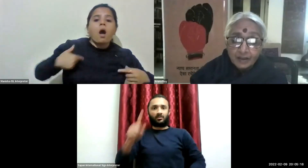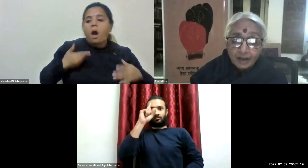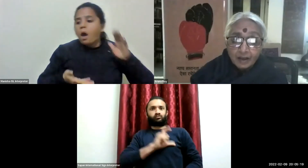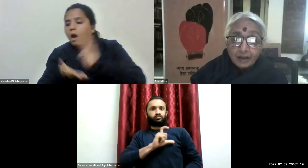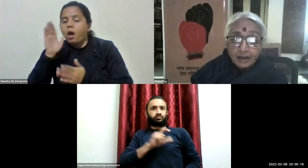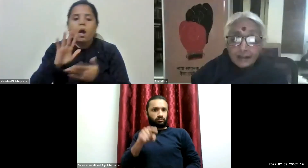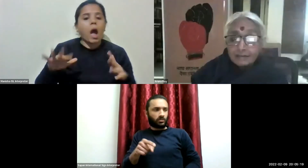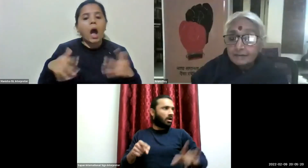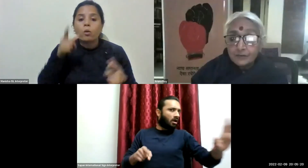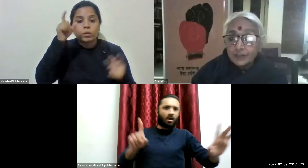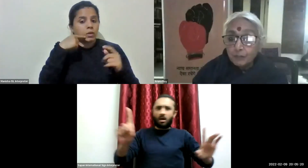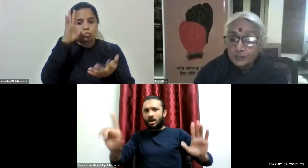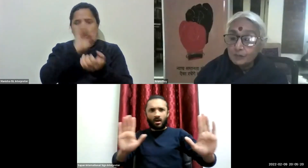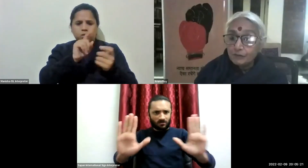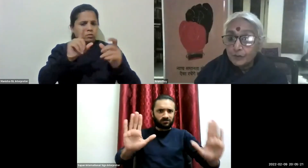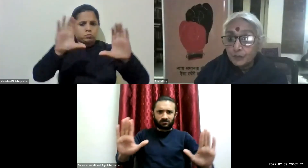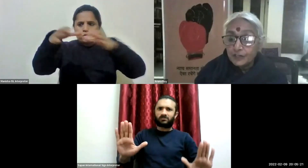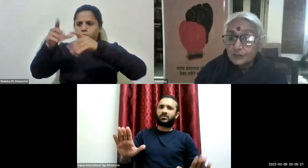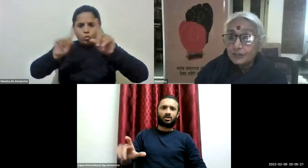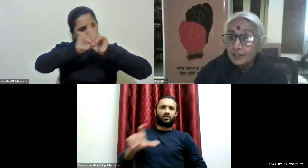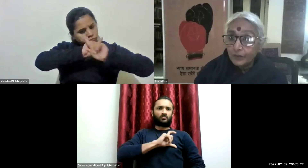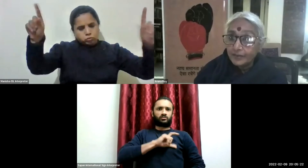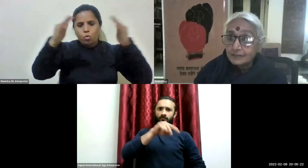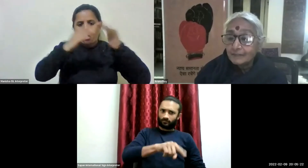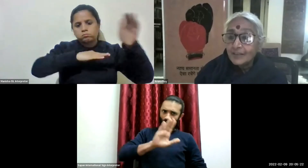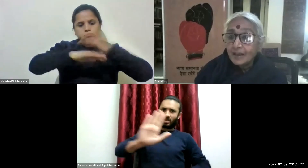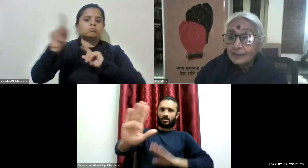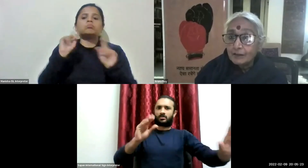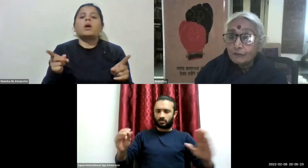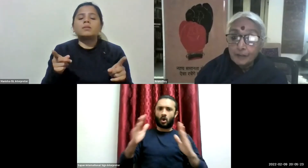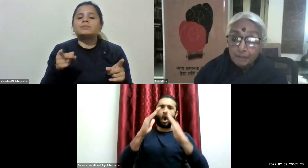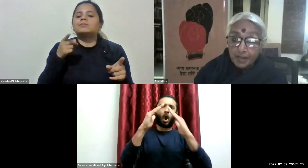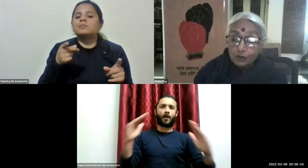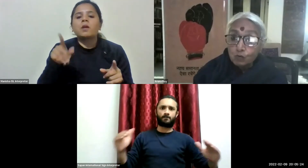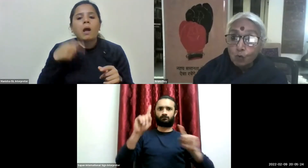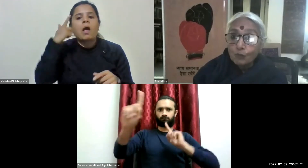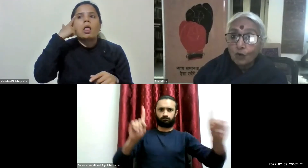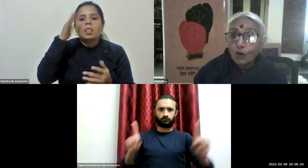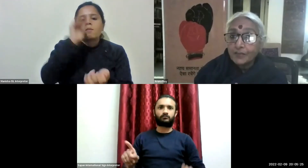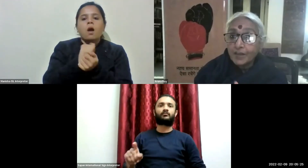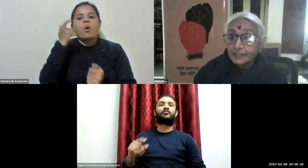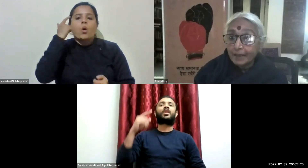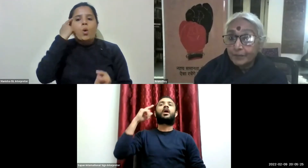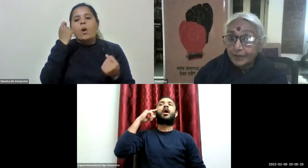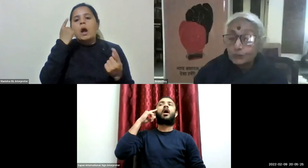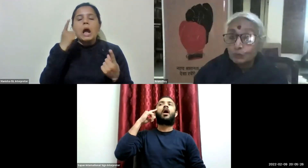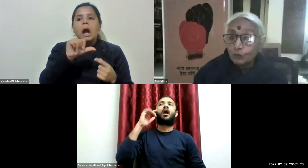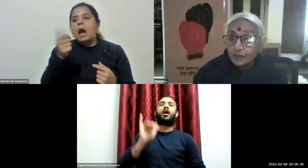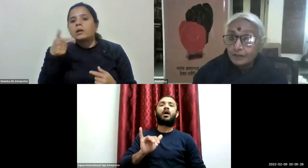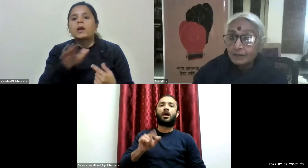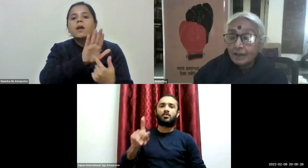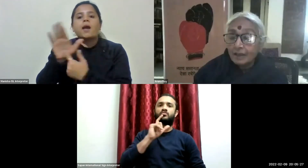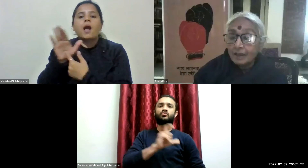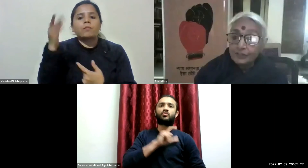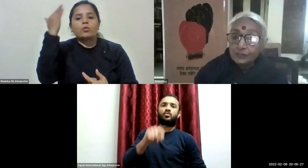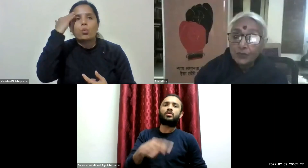footsteps. It was impossible for the police to deal with it, and therefore they made room for all the other campaigns to move